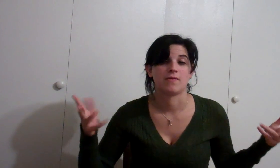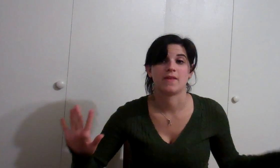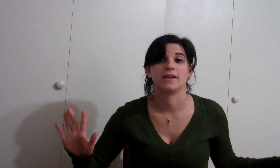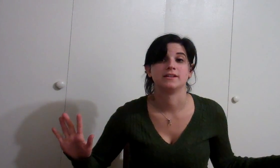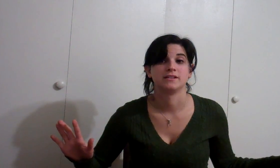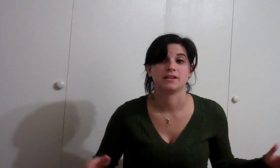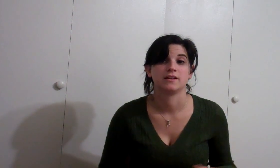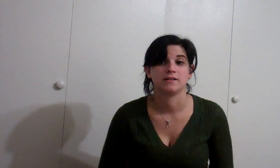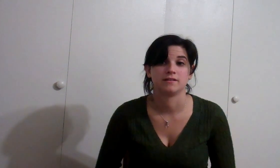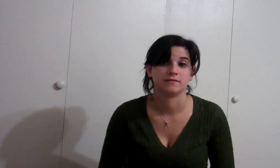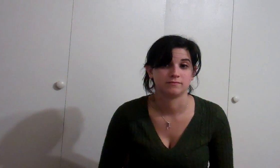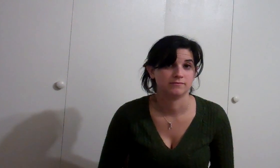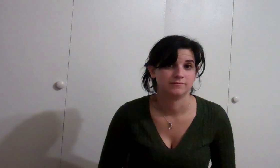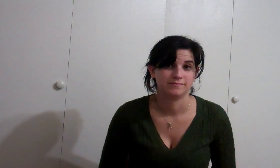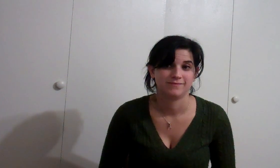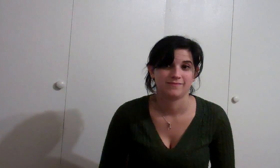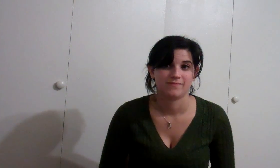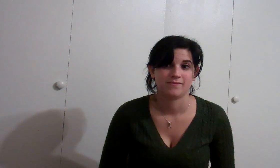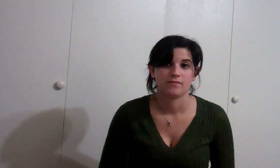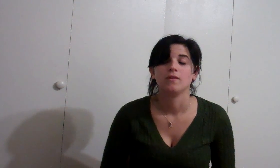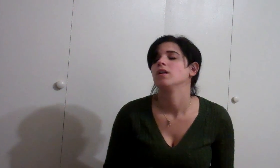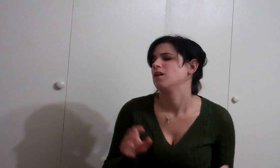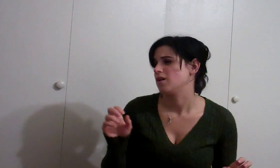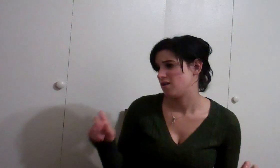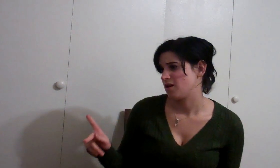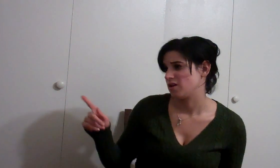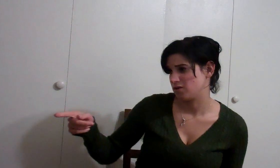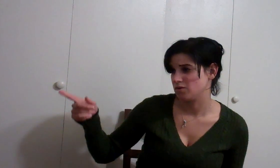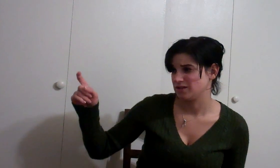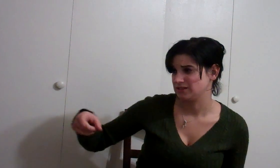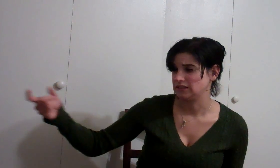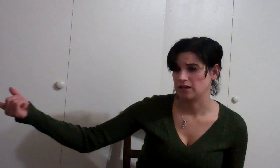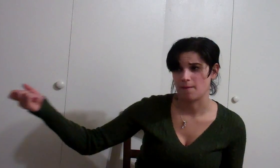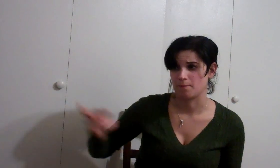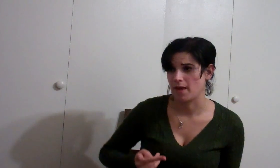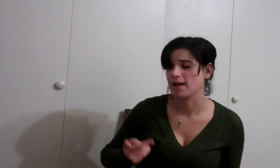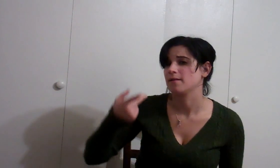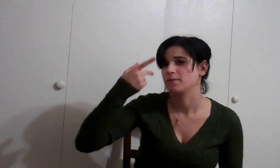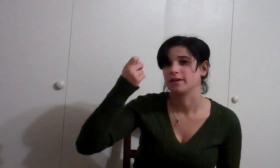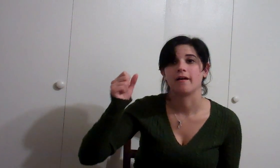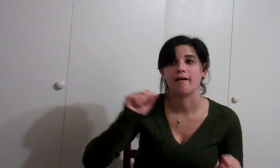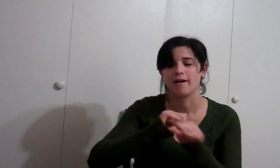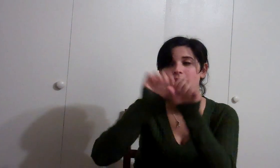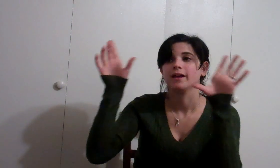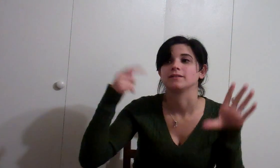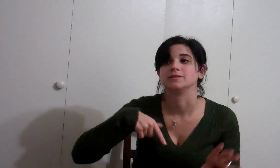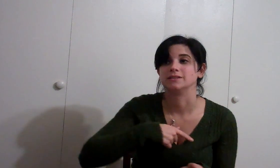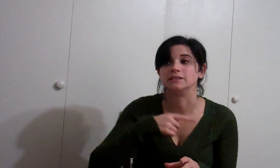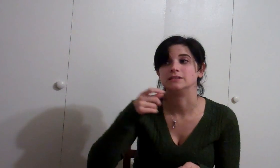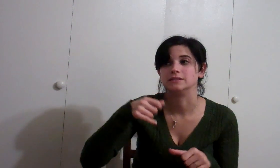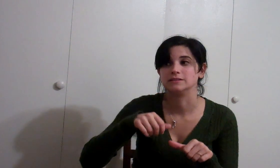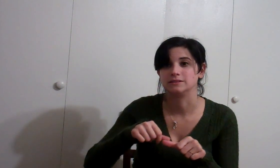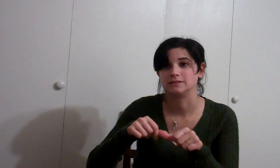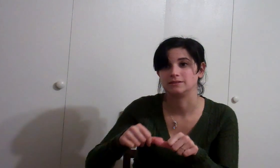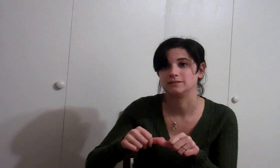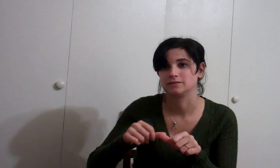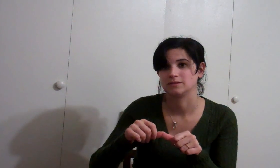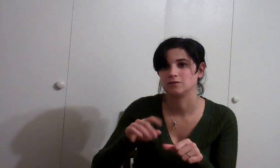You have to come back because clearly we have more to talk about at some point, Listen, we want to thank Martin Scorsese and Asa Butterfield. Hugo will